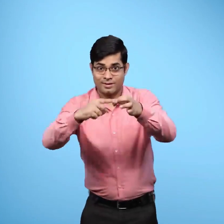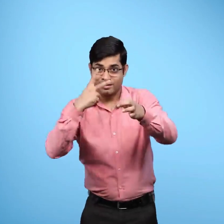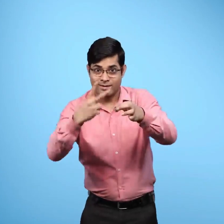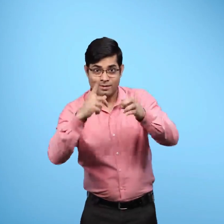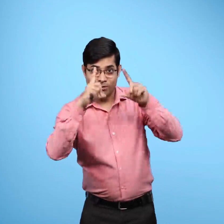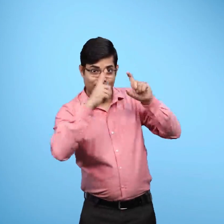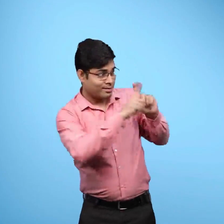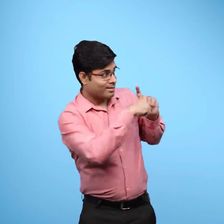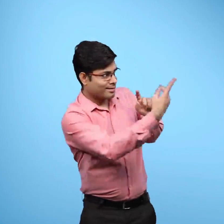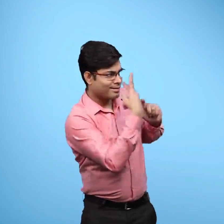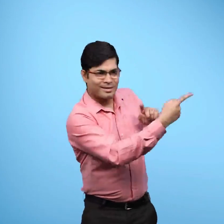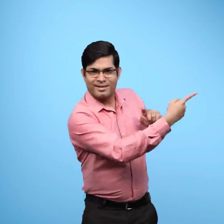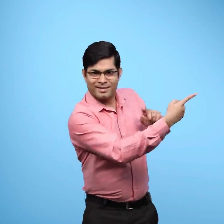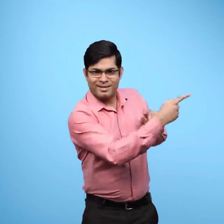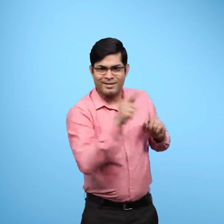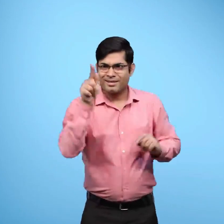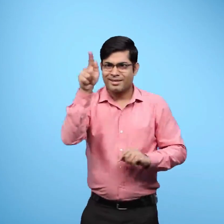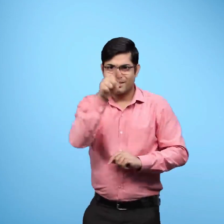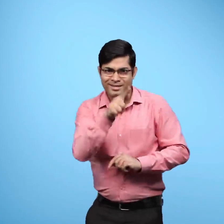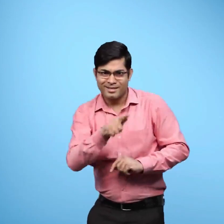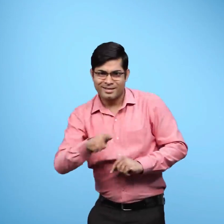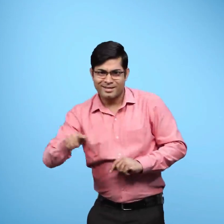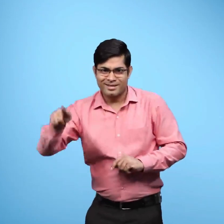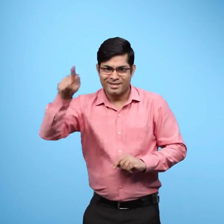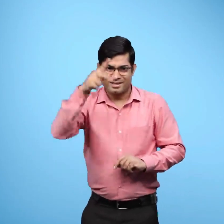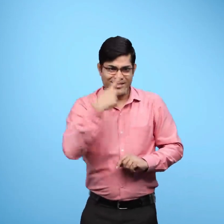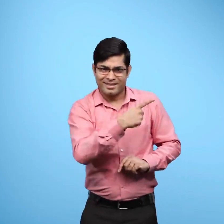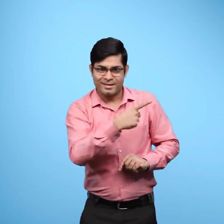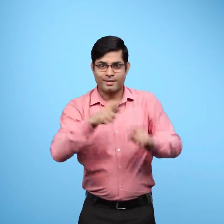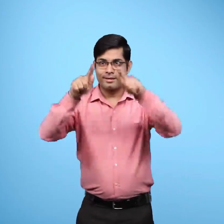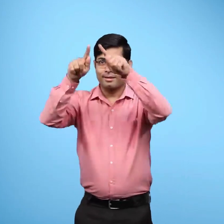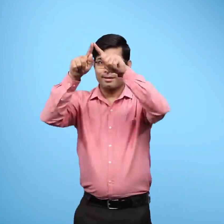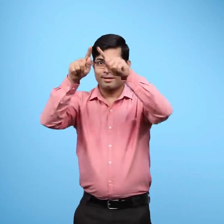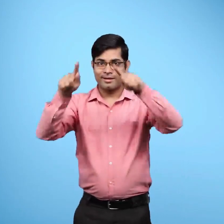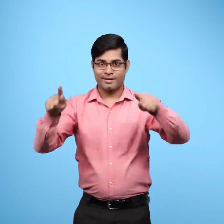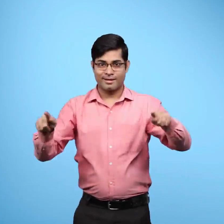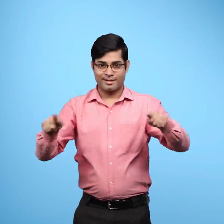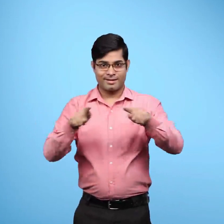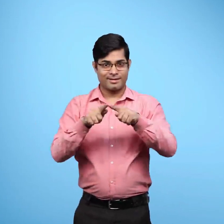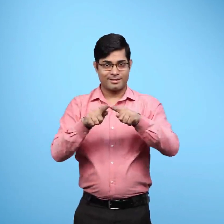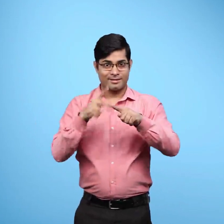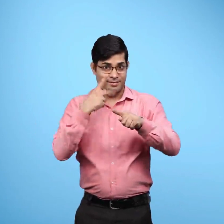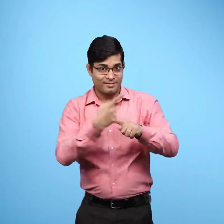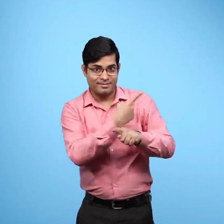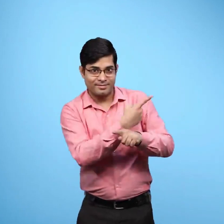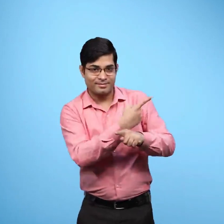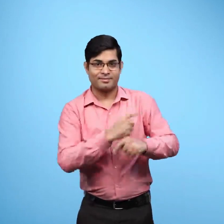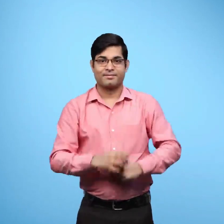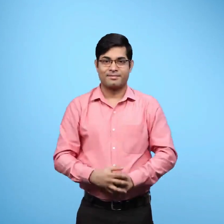At the right side of this question, there is a small picture of a circle with a triangle